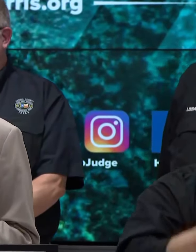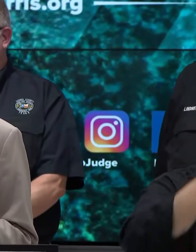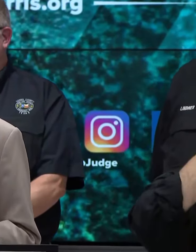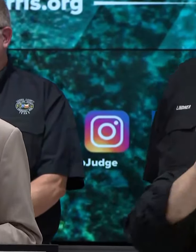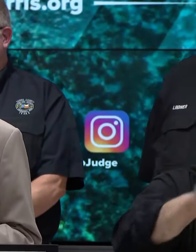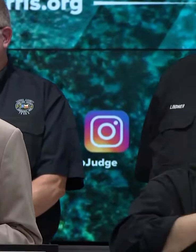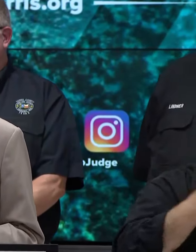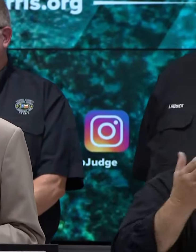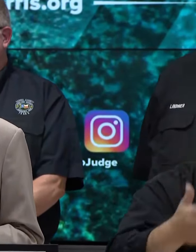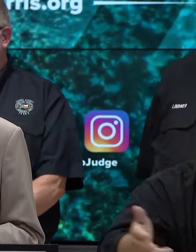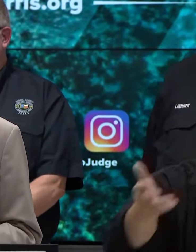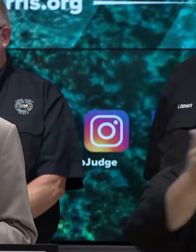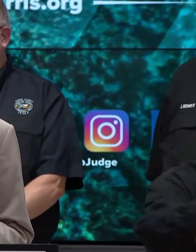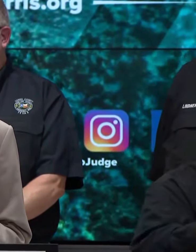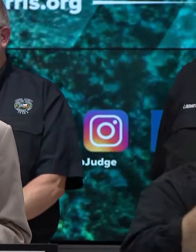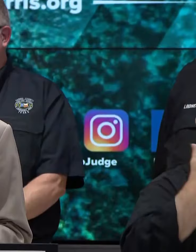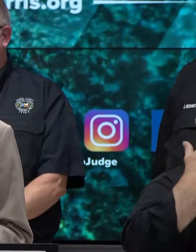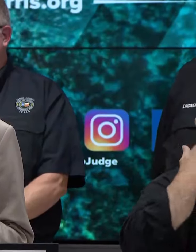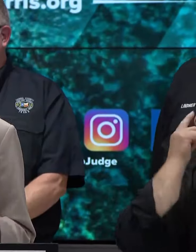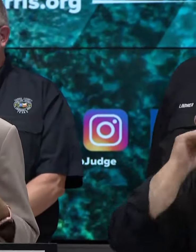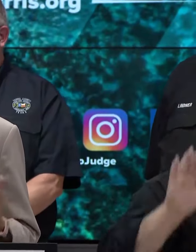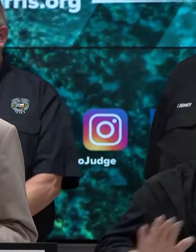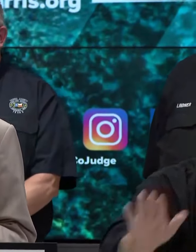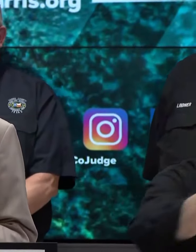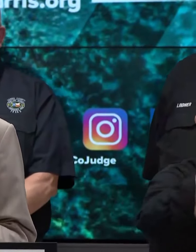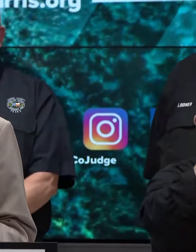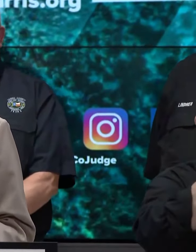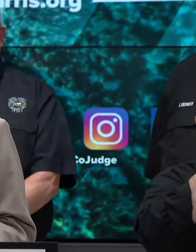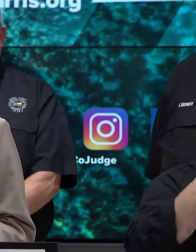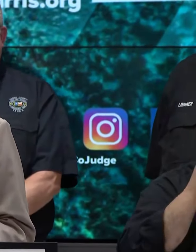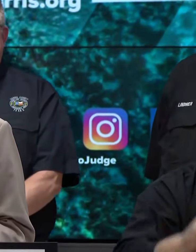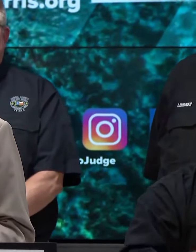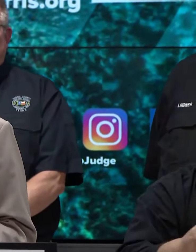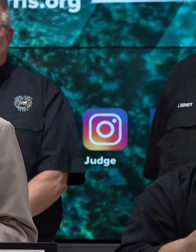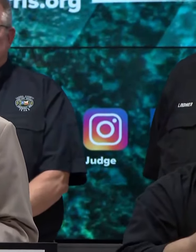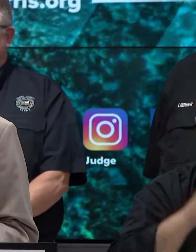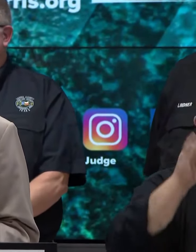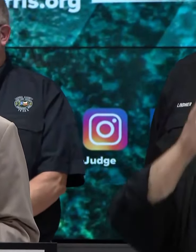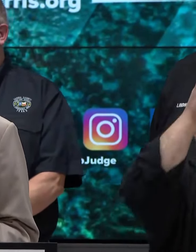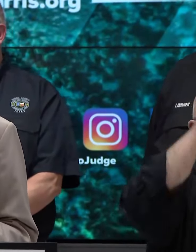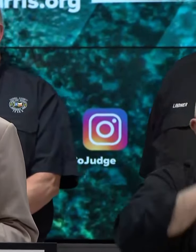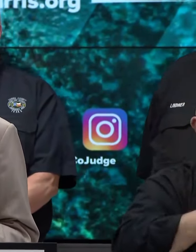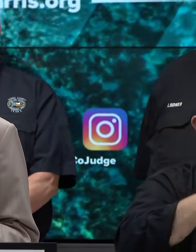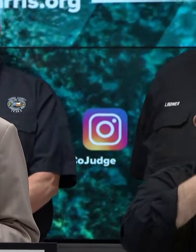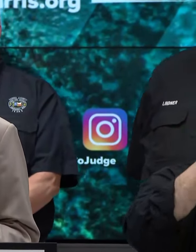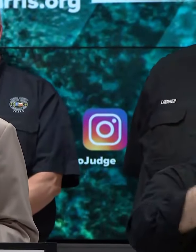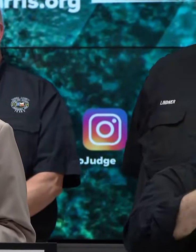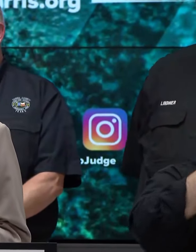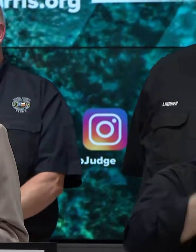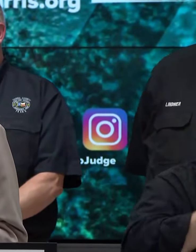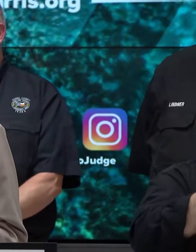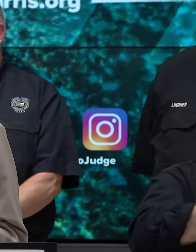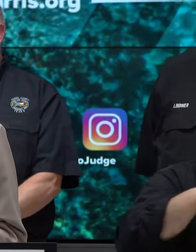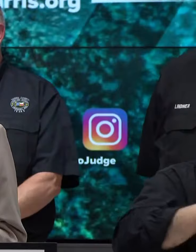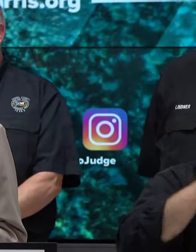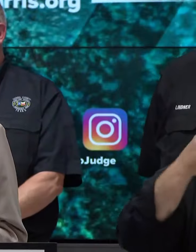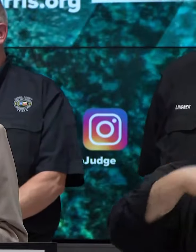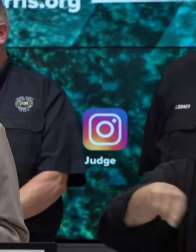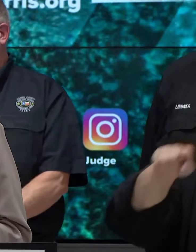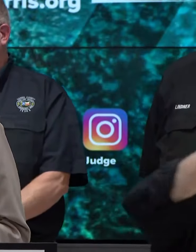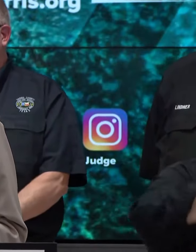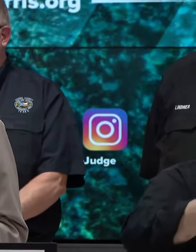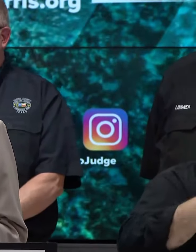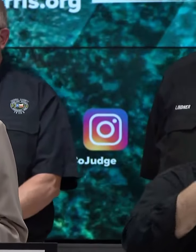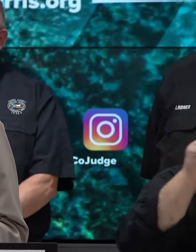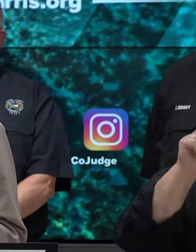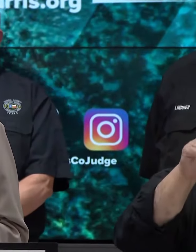there. We want to be, thank you for your patience. Thank you for your support of all the linemen and women that are out there and the vegetation folks that are working